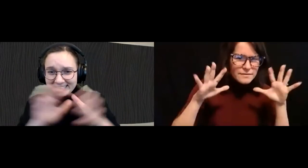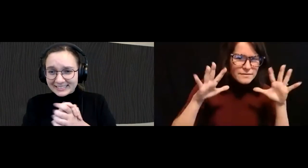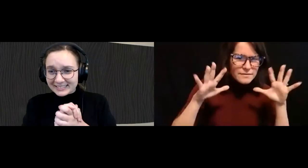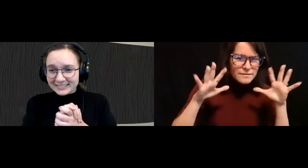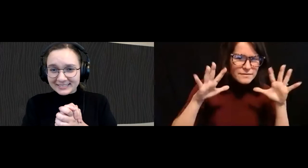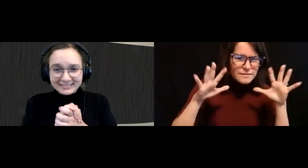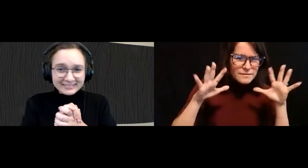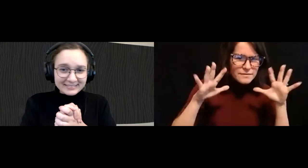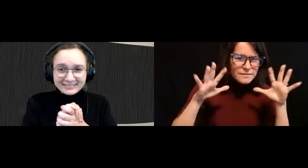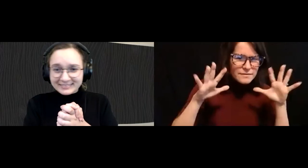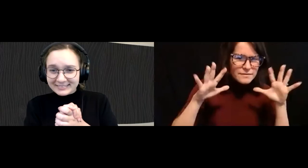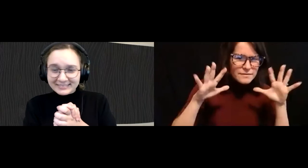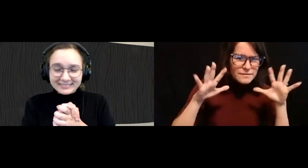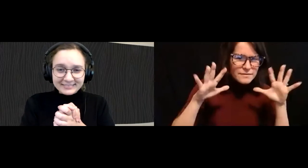Oh, you're kind of choppy.